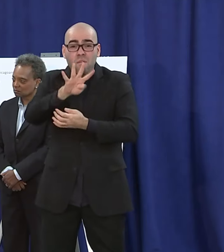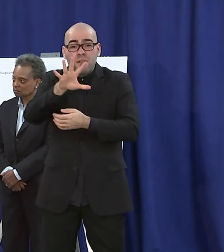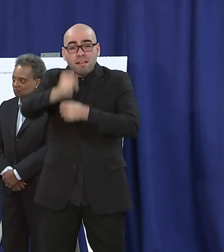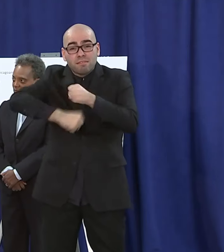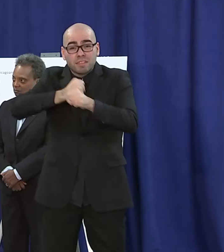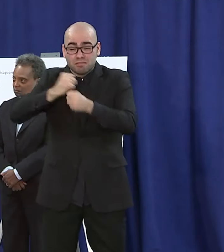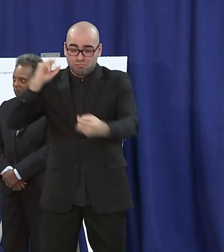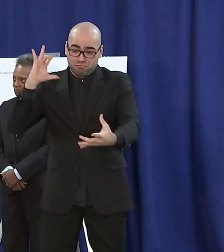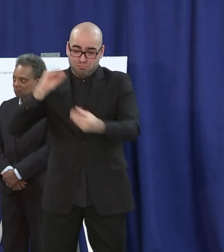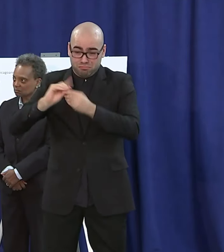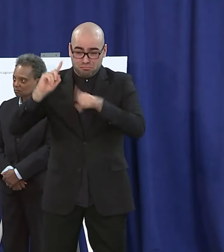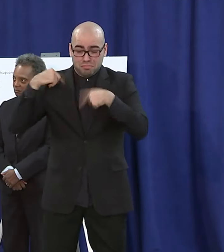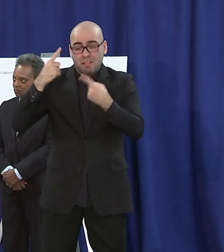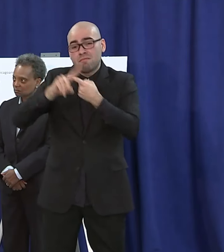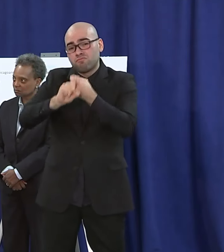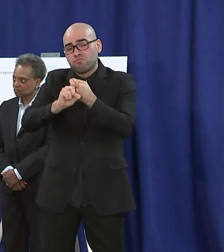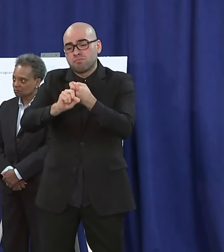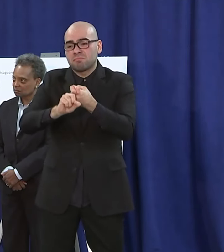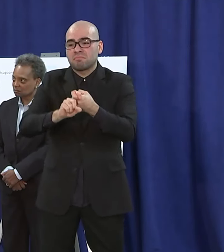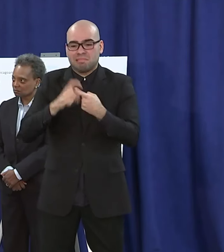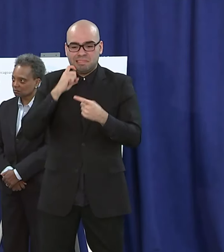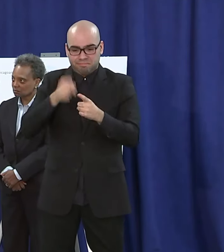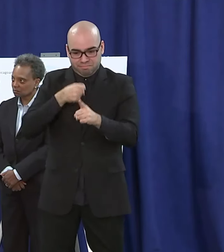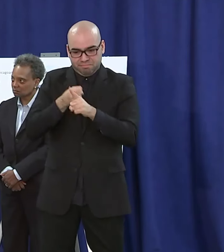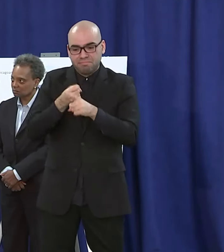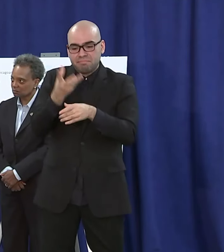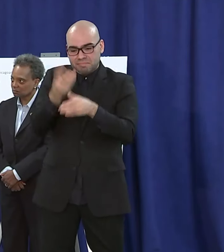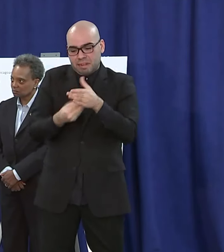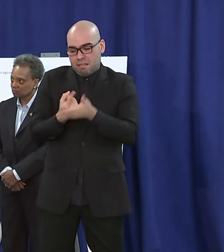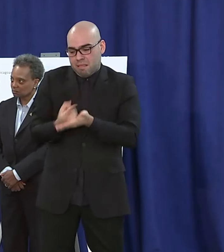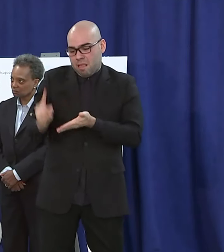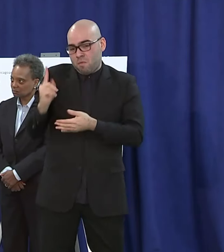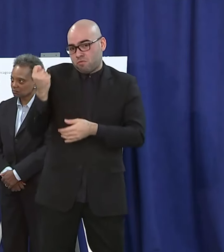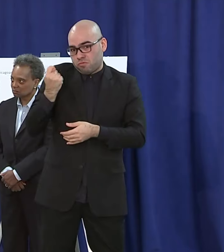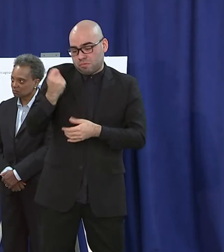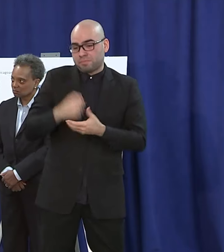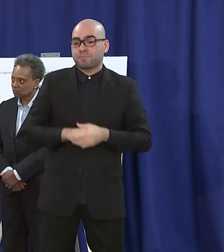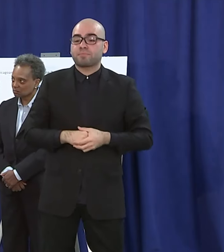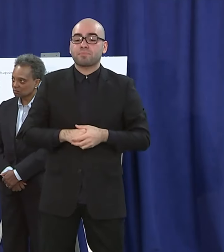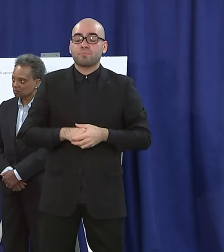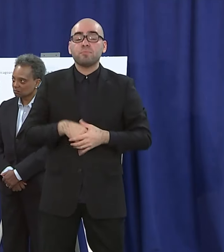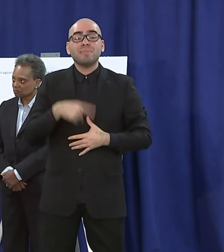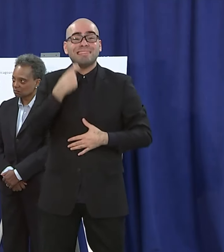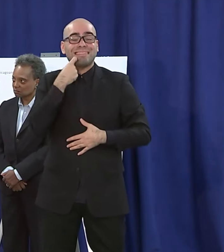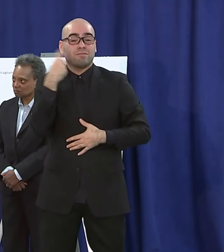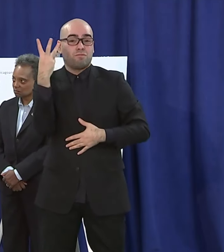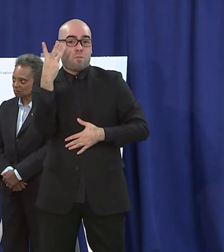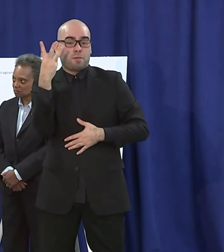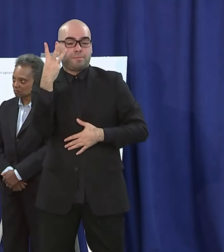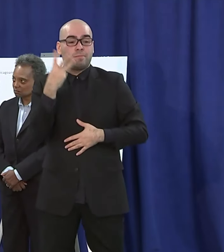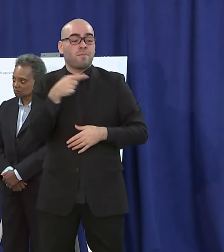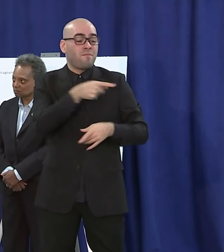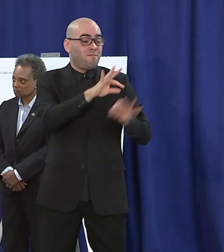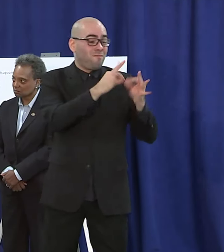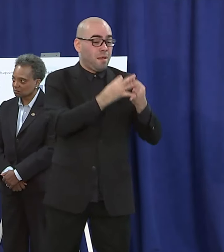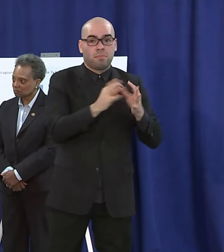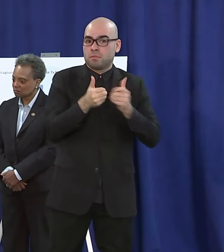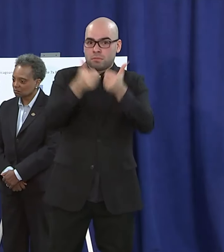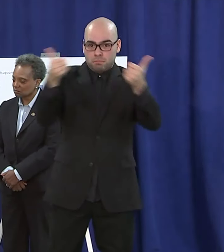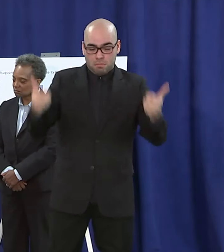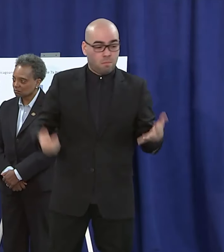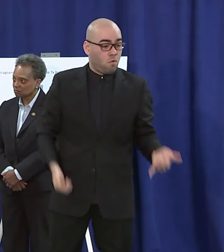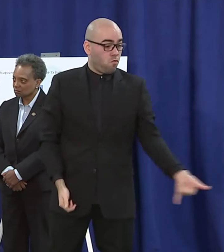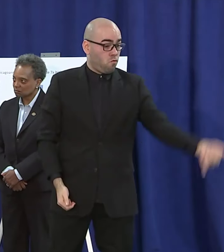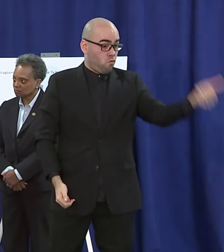Tuesday. Meanwhile, I got a call Wednesday from another family, and this was a mother of our